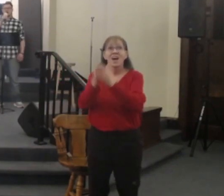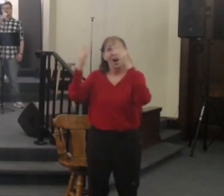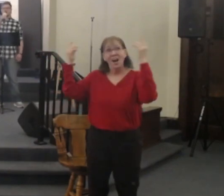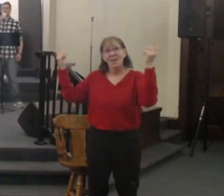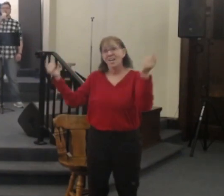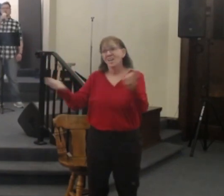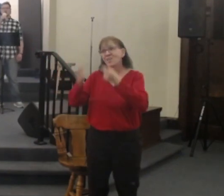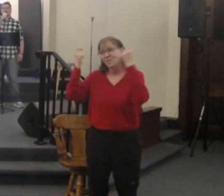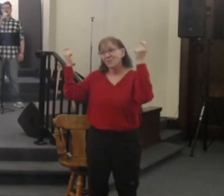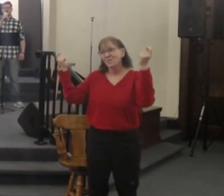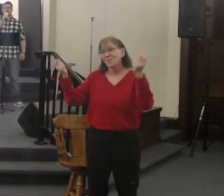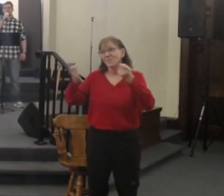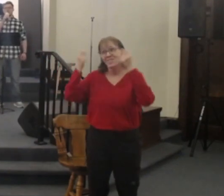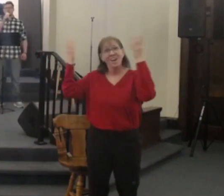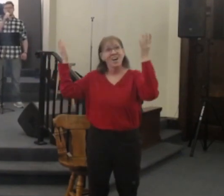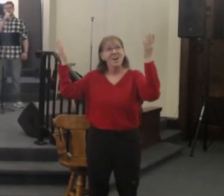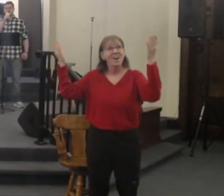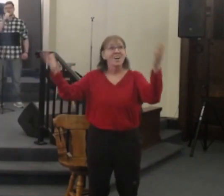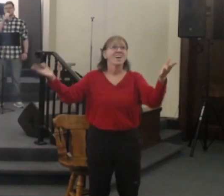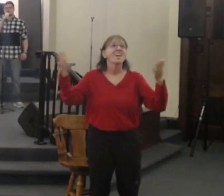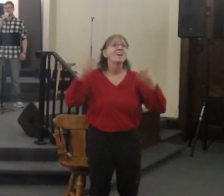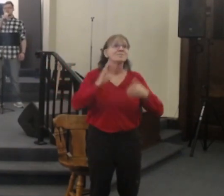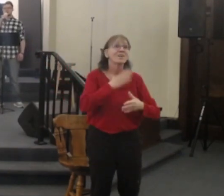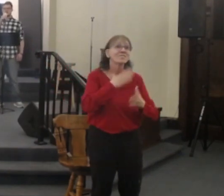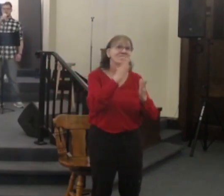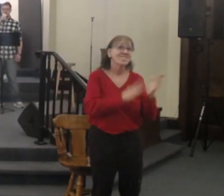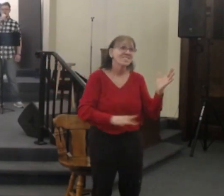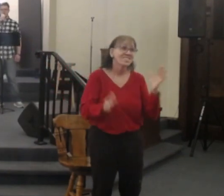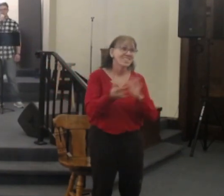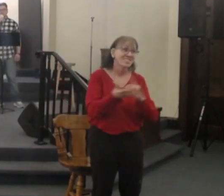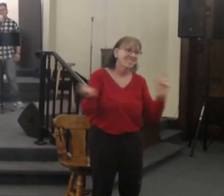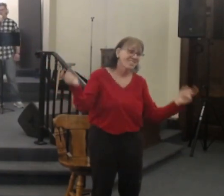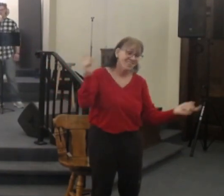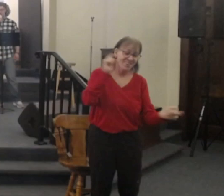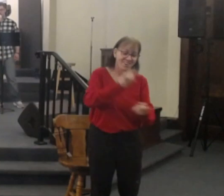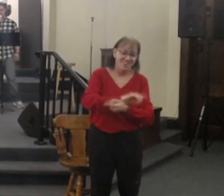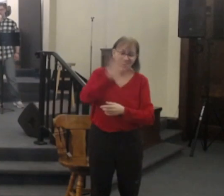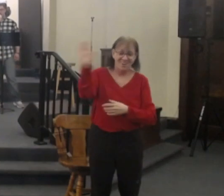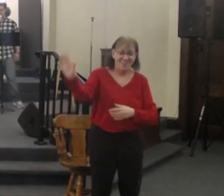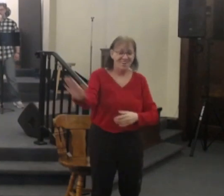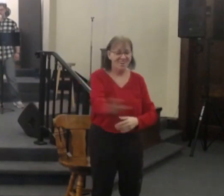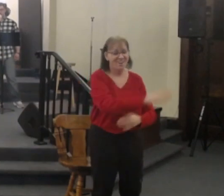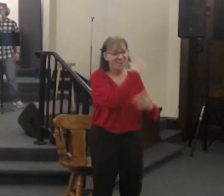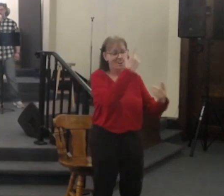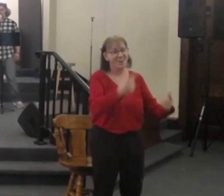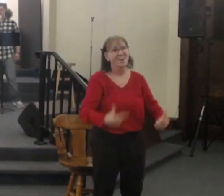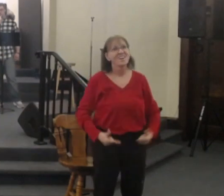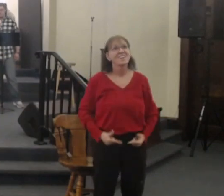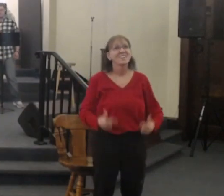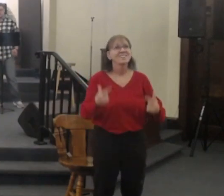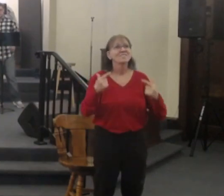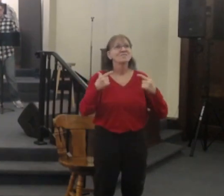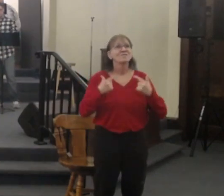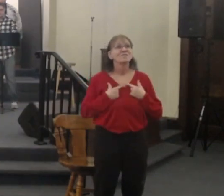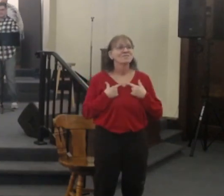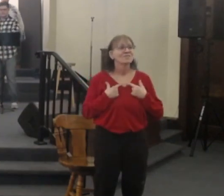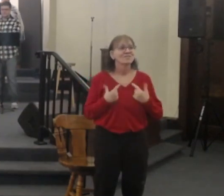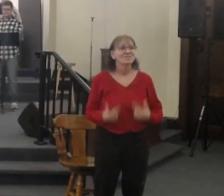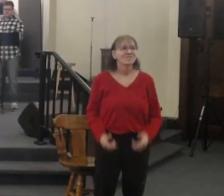Hallelujah. Hallelujah. And let my Jesus change your life.